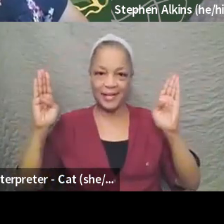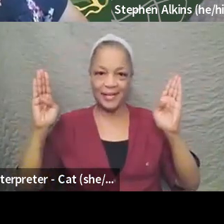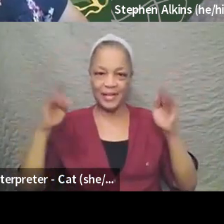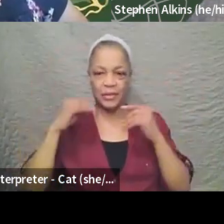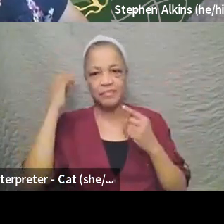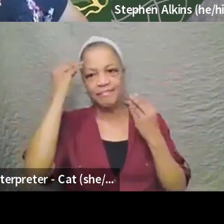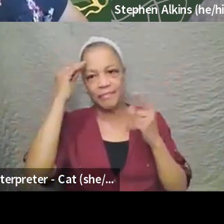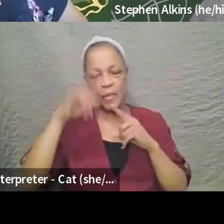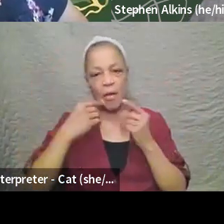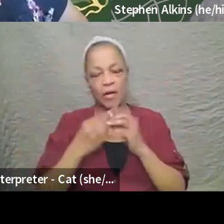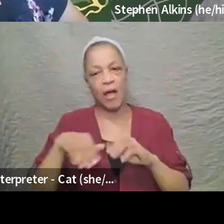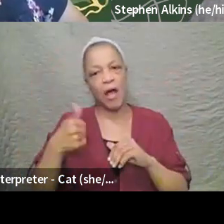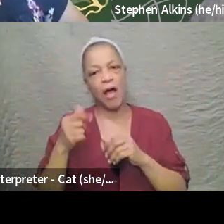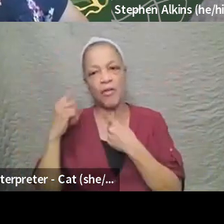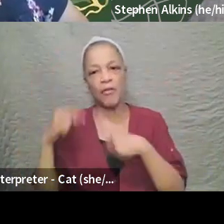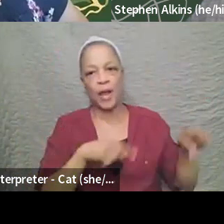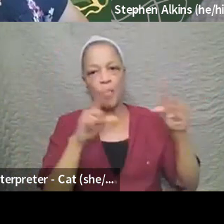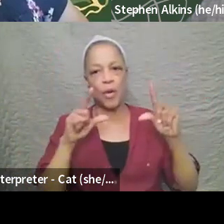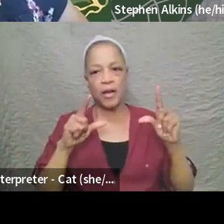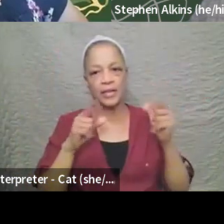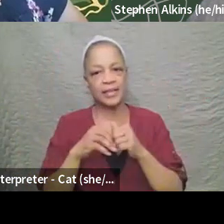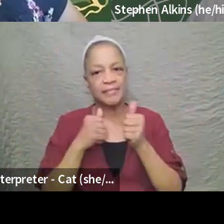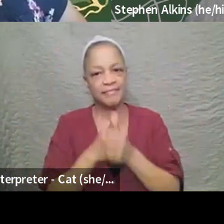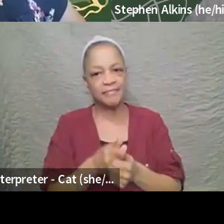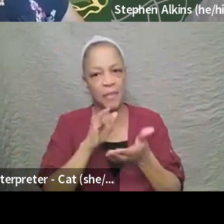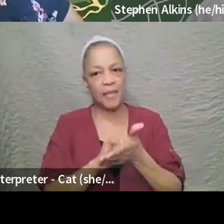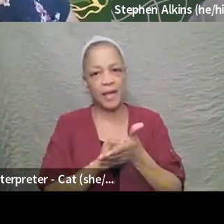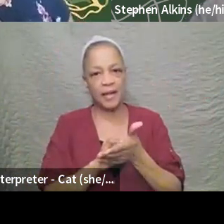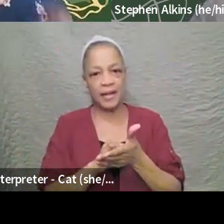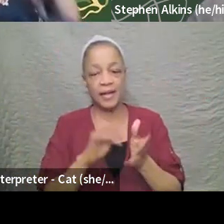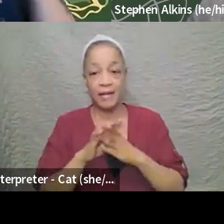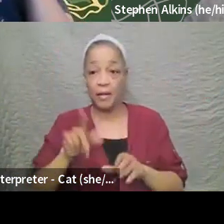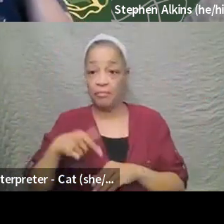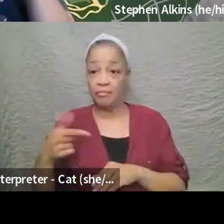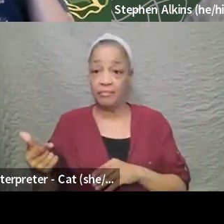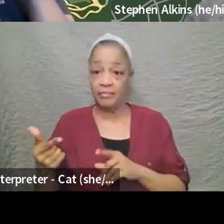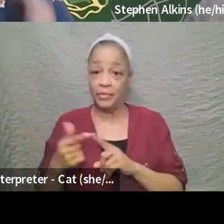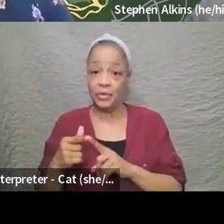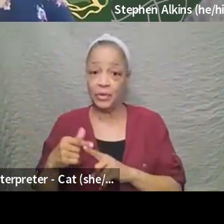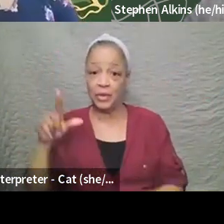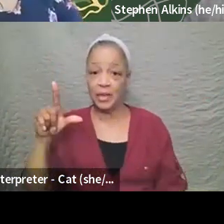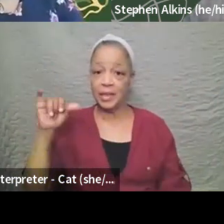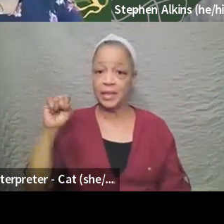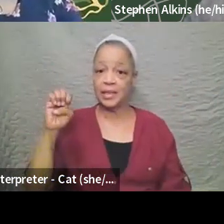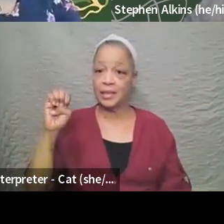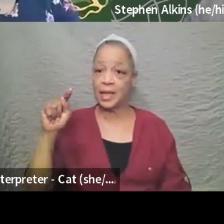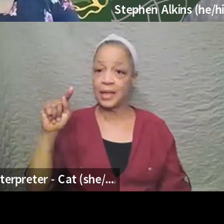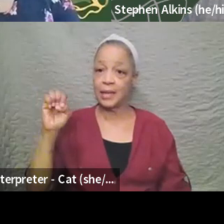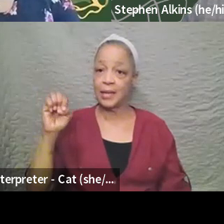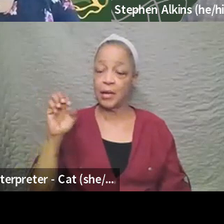about other critical frameworks that go along with that. And I'll pass it off to Lisette or Diane.